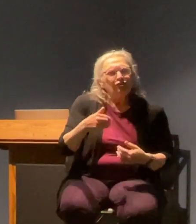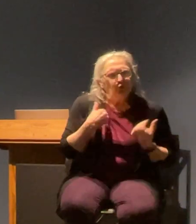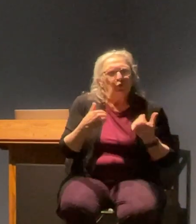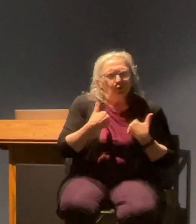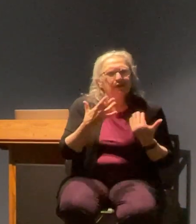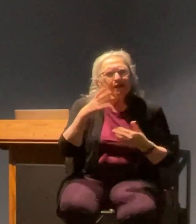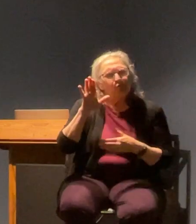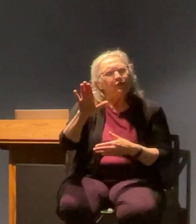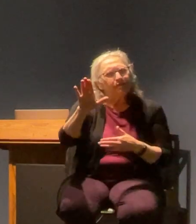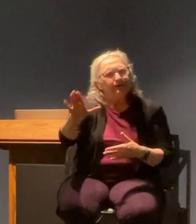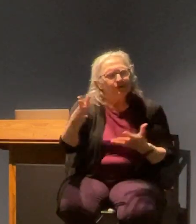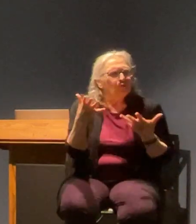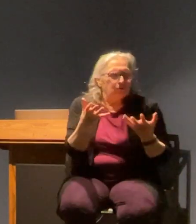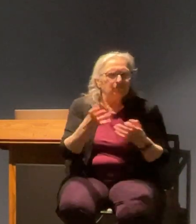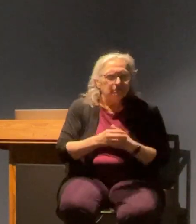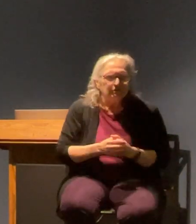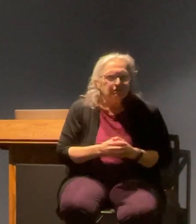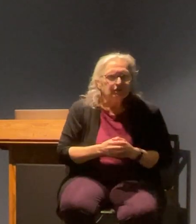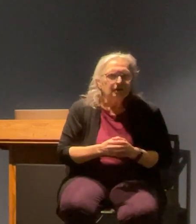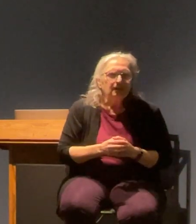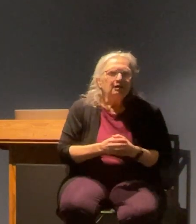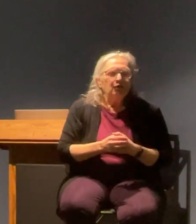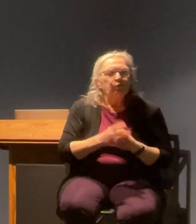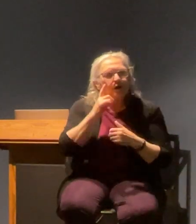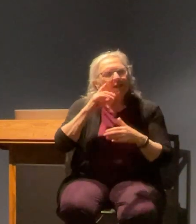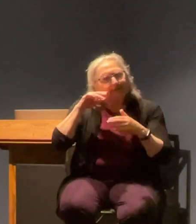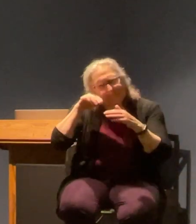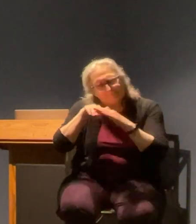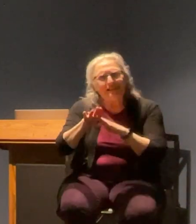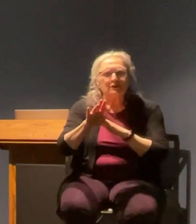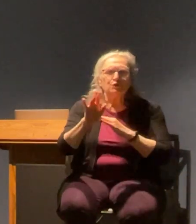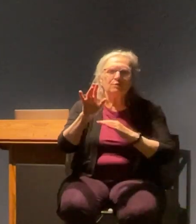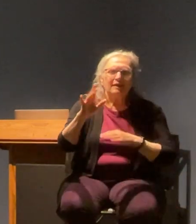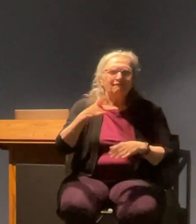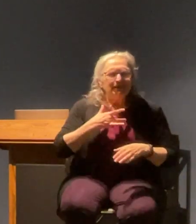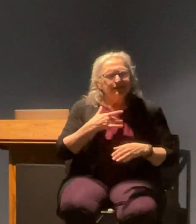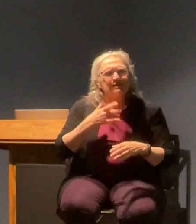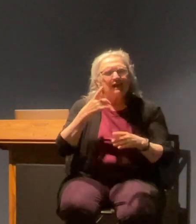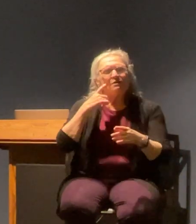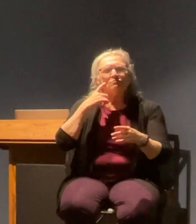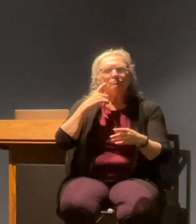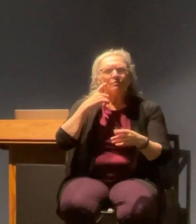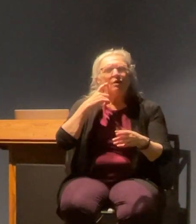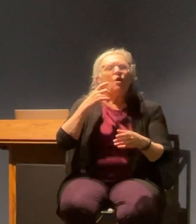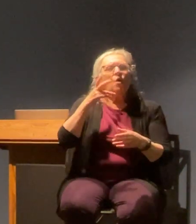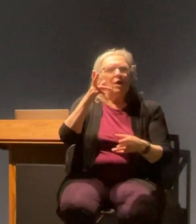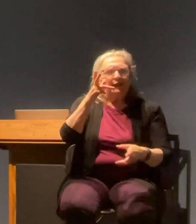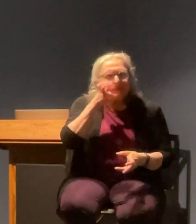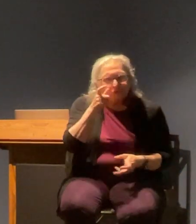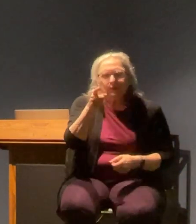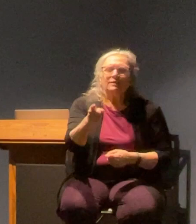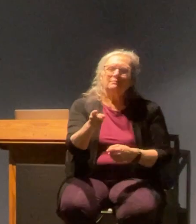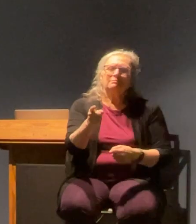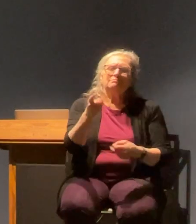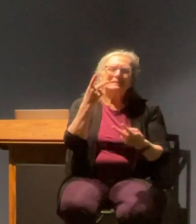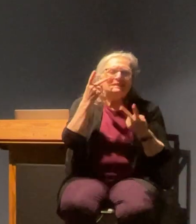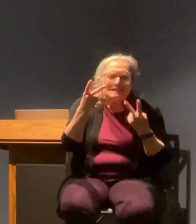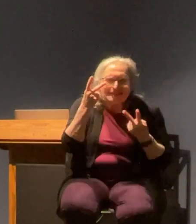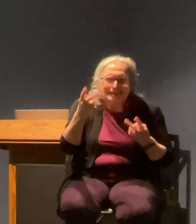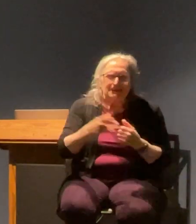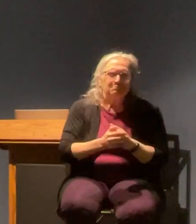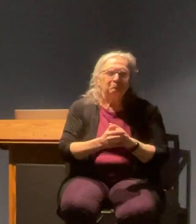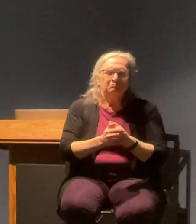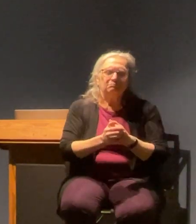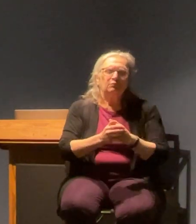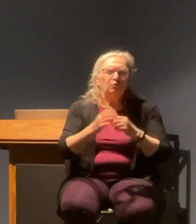tap into that, it's just that connection, that we hear them, we see them, and that we are what they call in tune. We're in tune. Now I